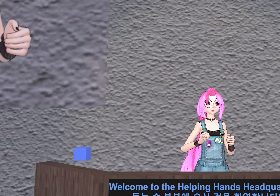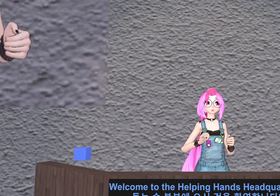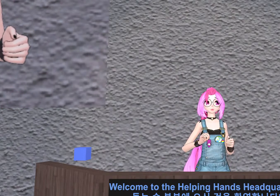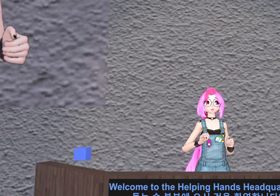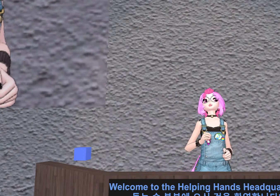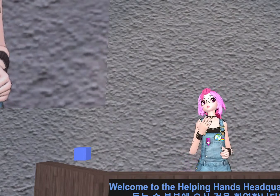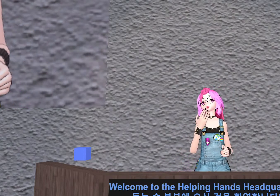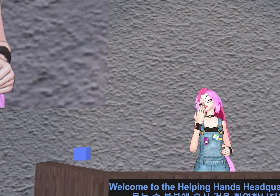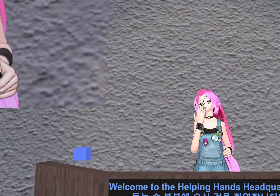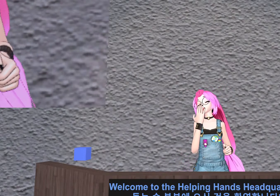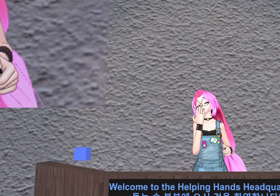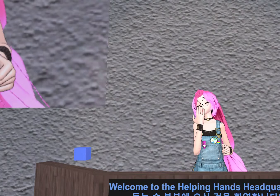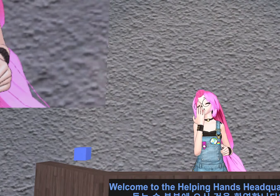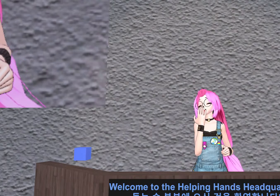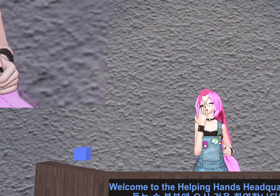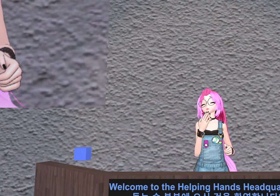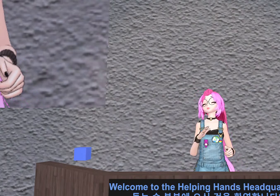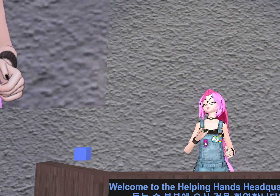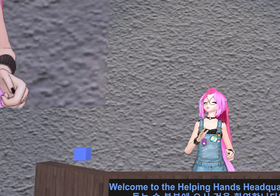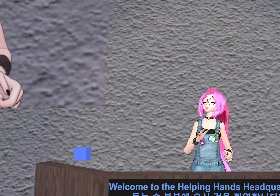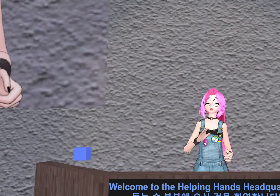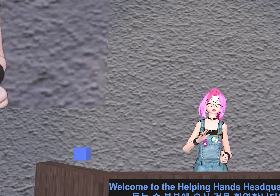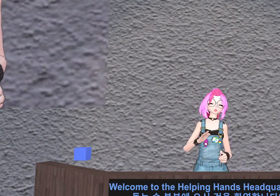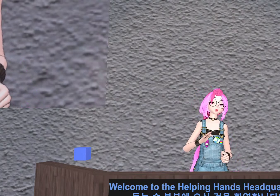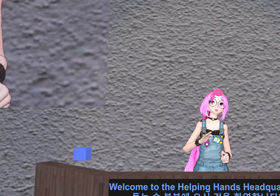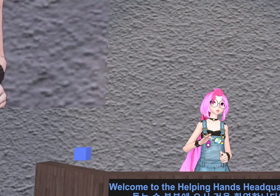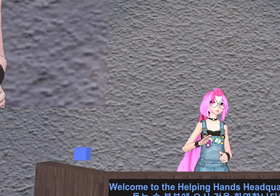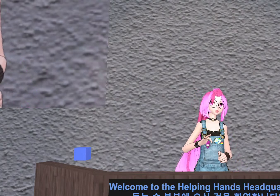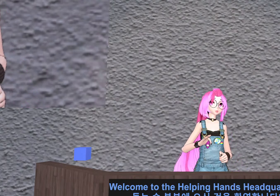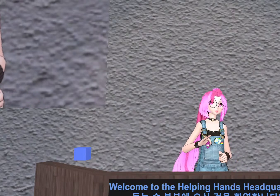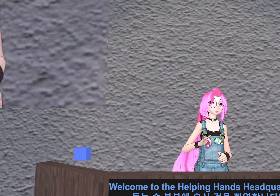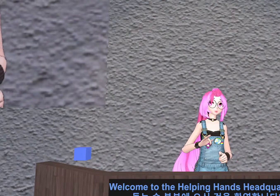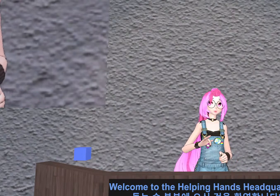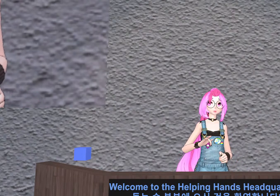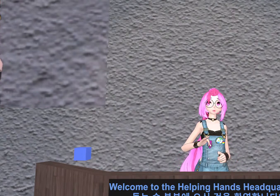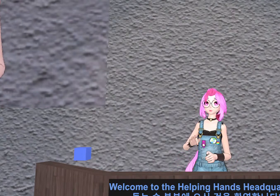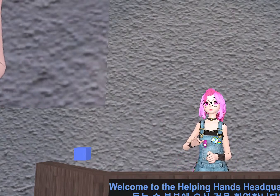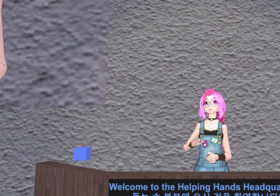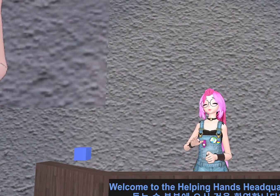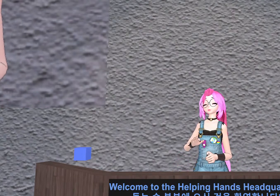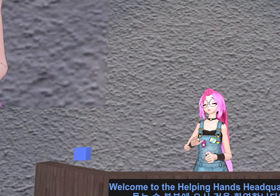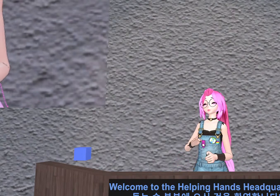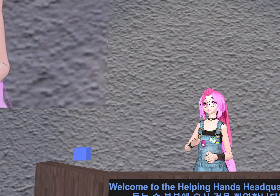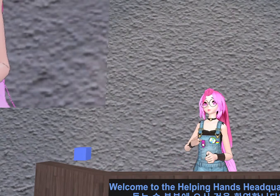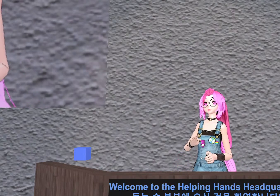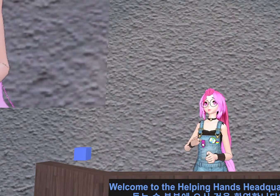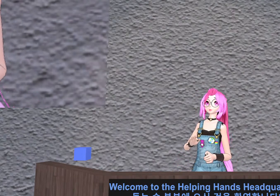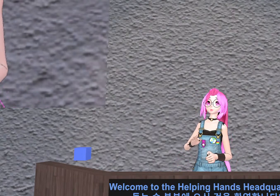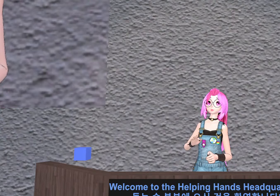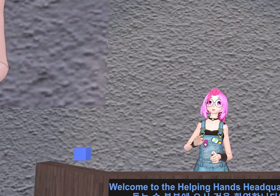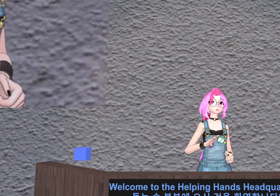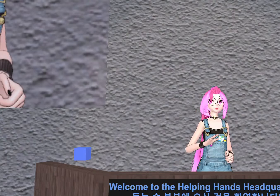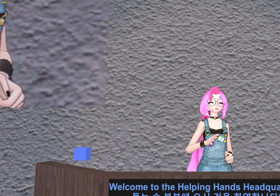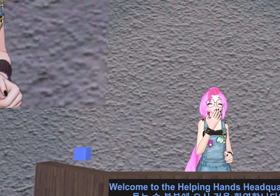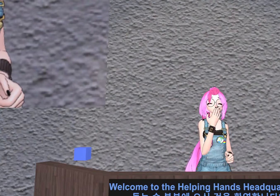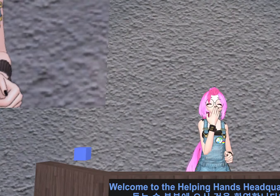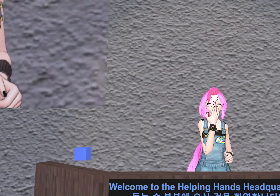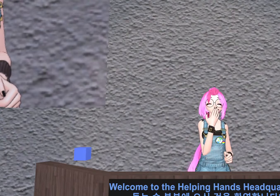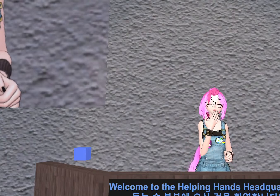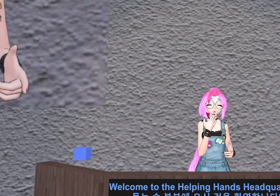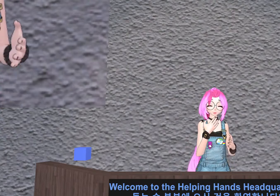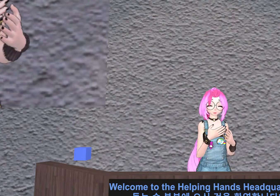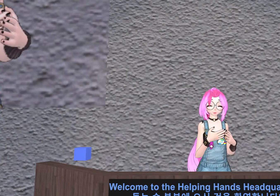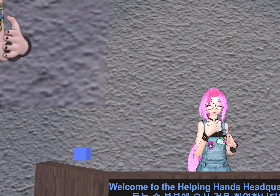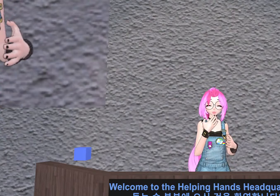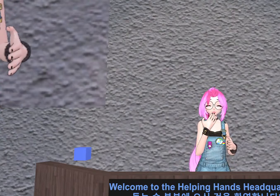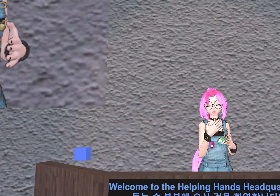One. Xbox. I haven't Really? played on my Consoles Xbox One in general. a while, so I cannot confirm.